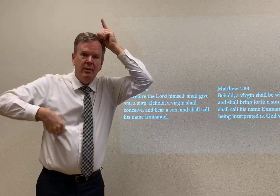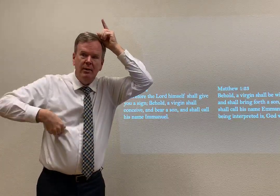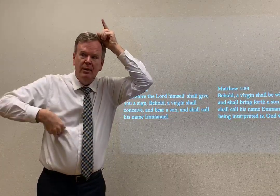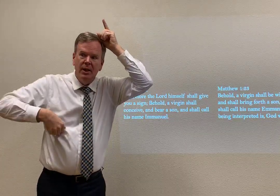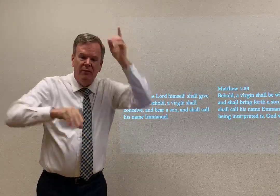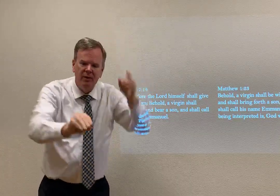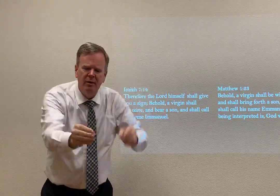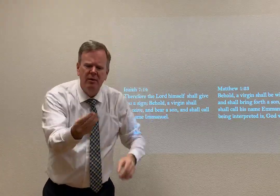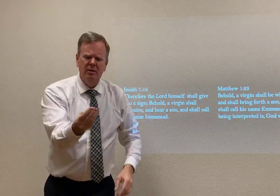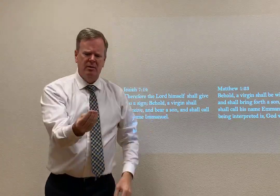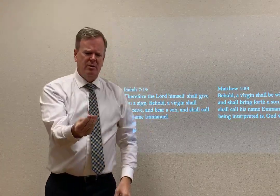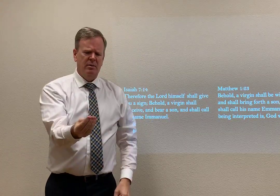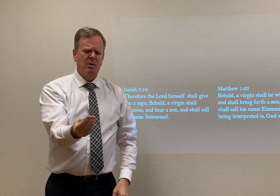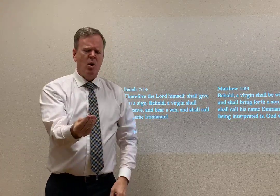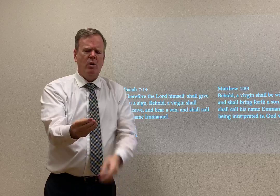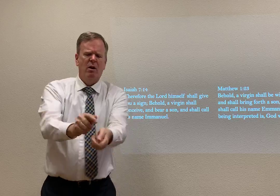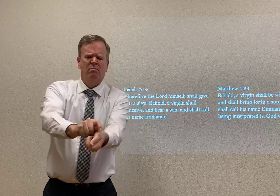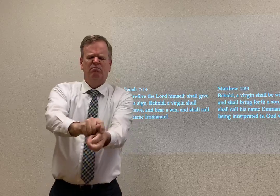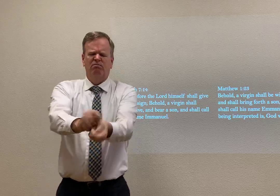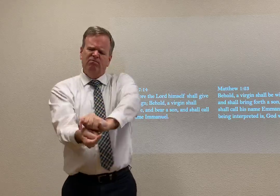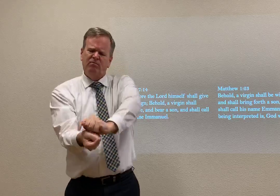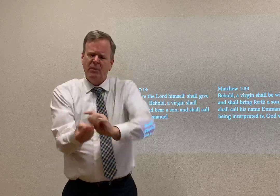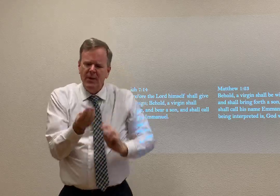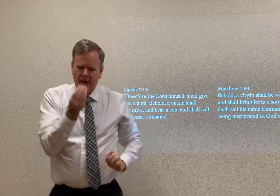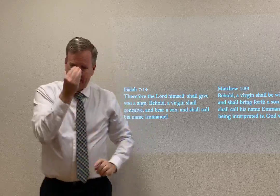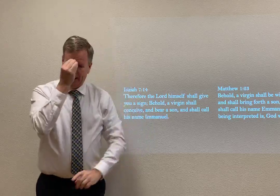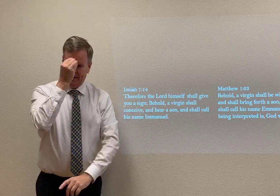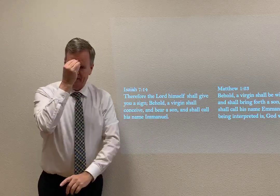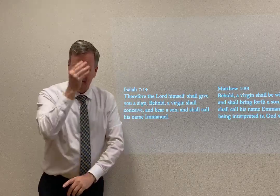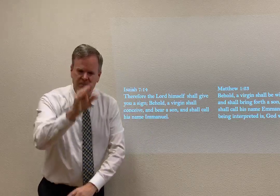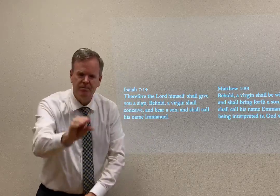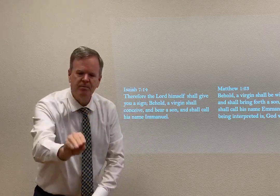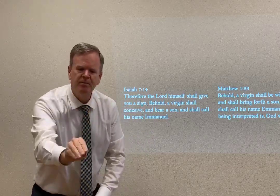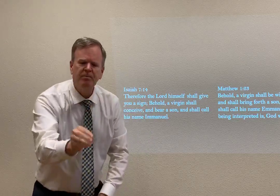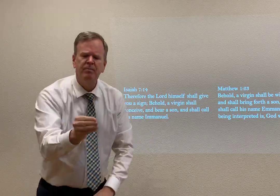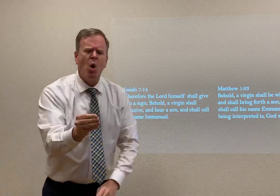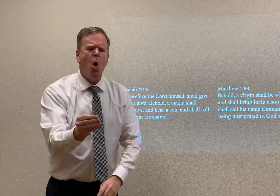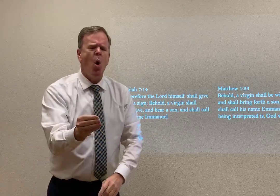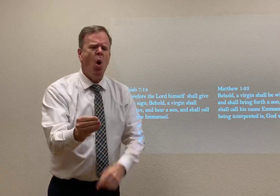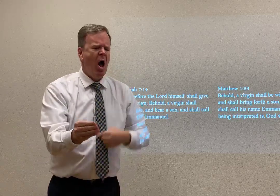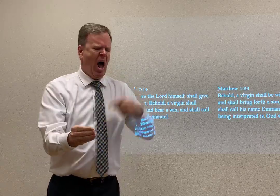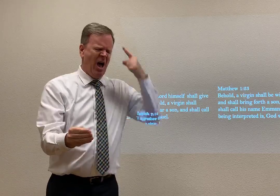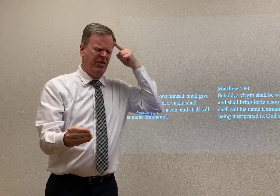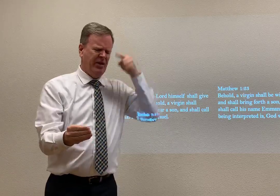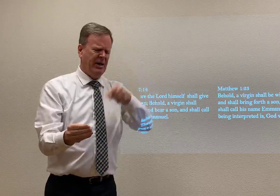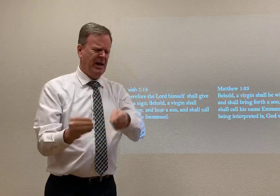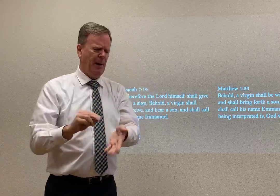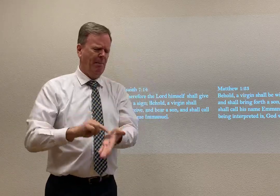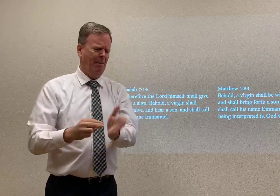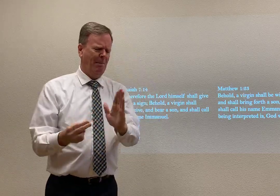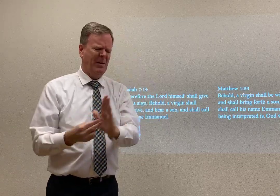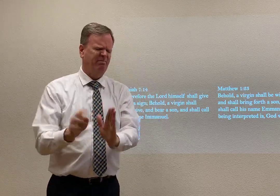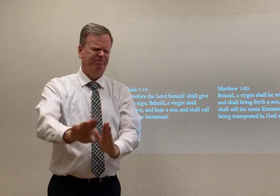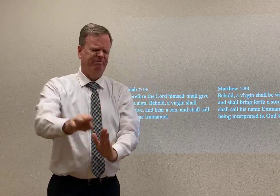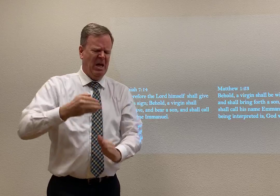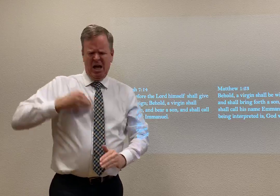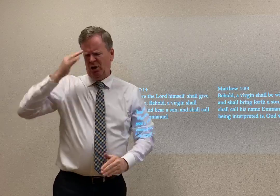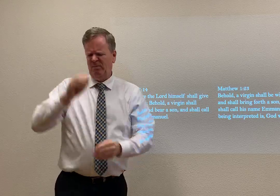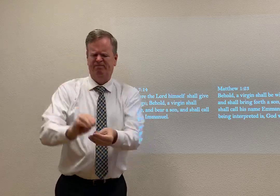Because when we accept God at His word, we'll receive that revelation. We can't say, well, you know, that doesn't really make any sense. Let's go ahead and change. Let's go ahead and change that. I think what it